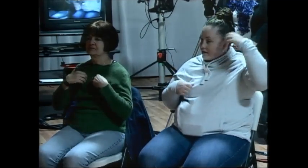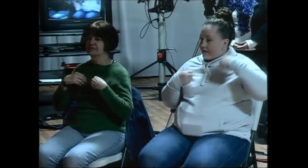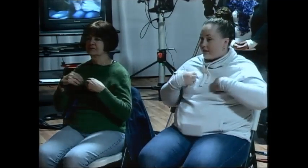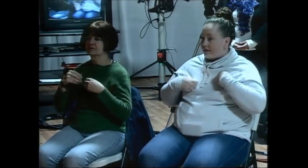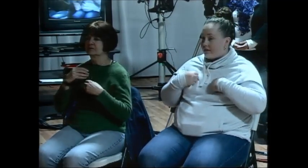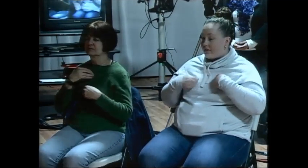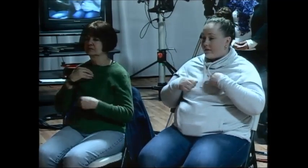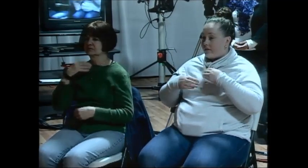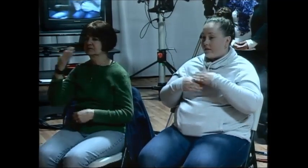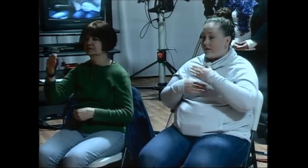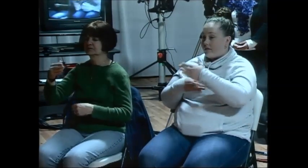before